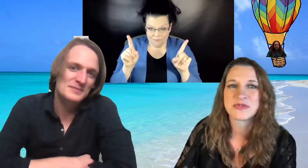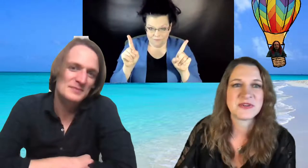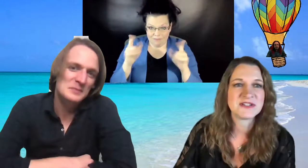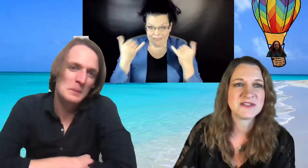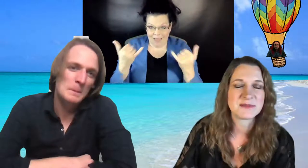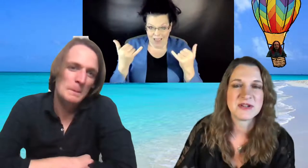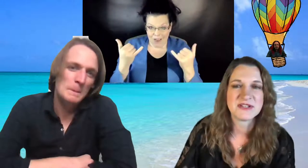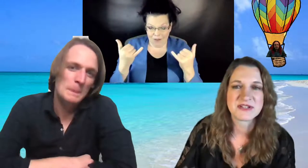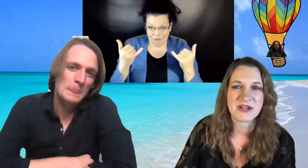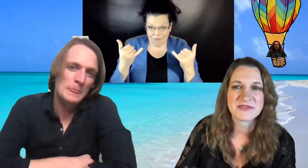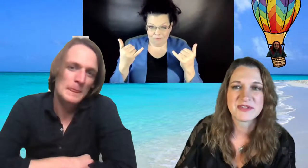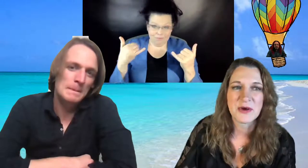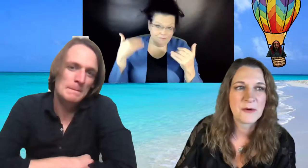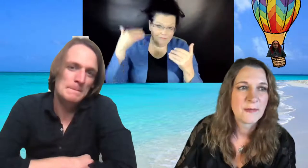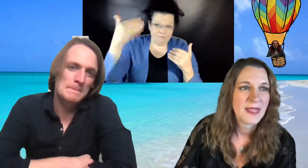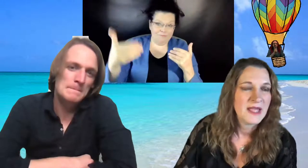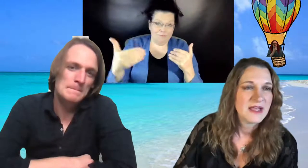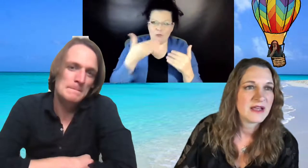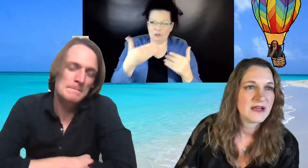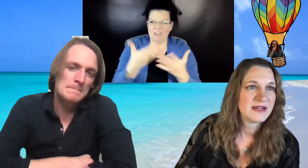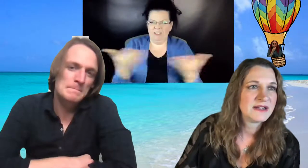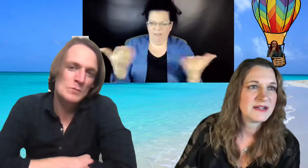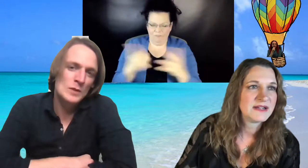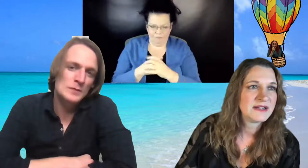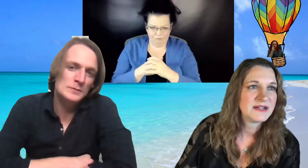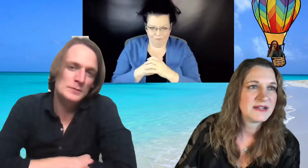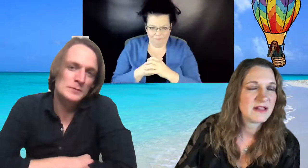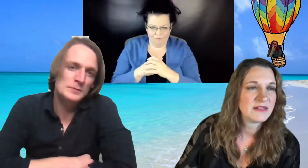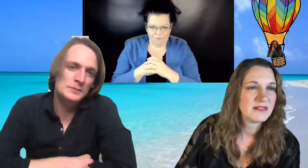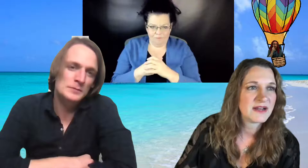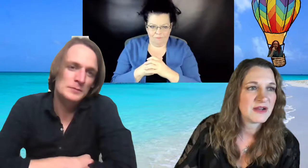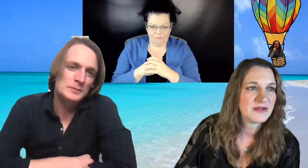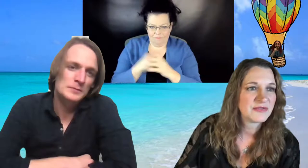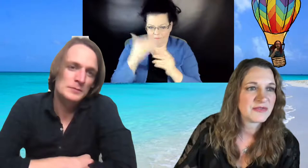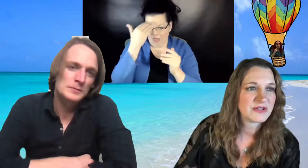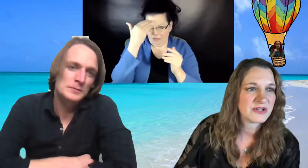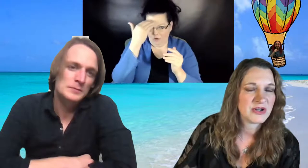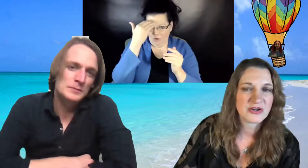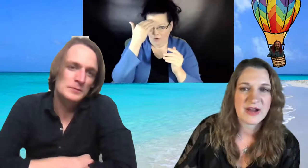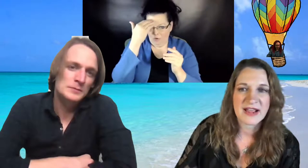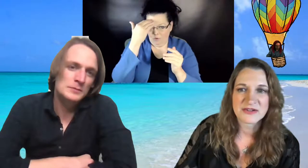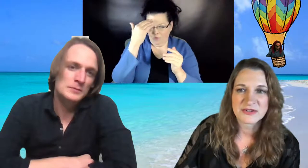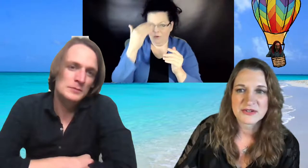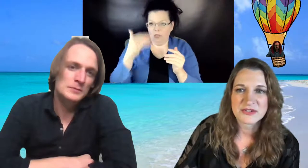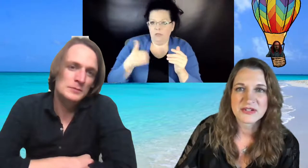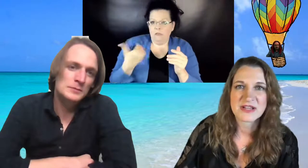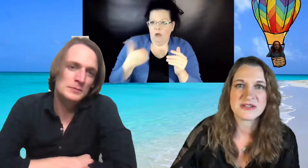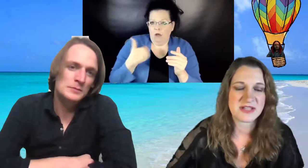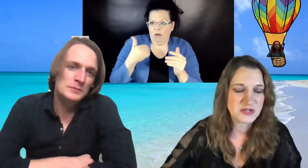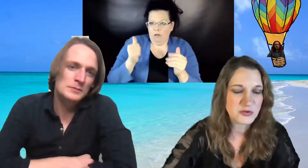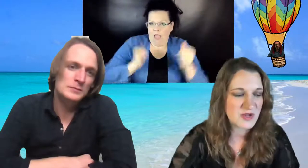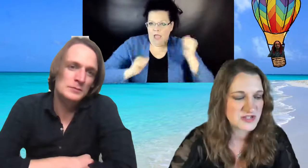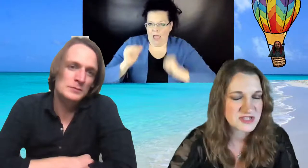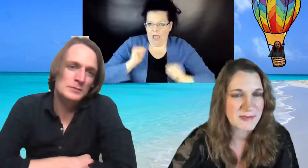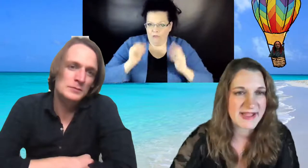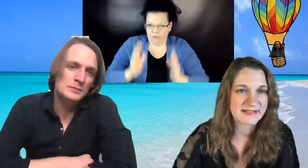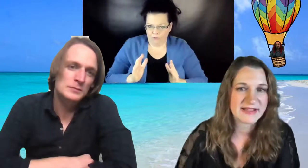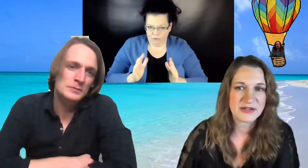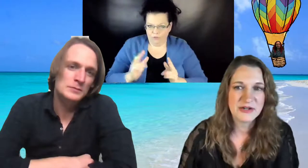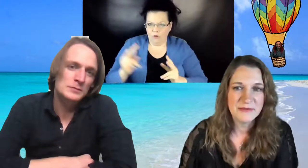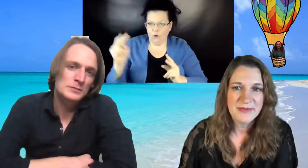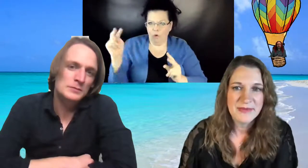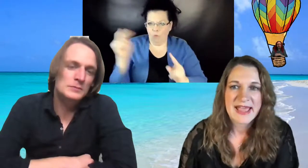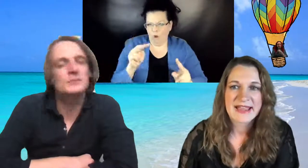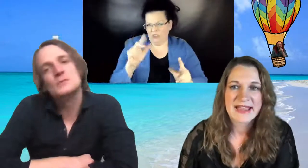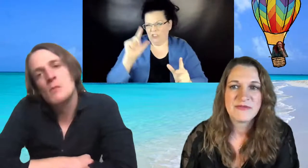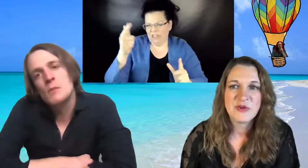jump straight to some good stuff. So I know that a lot of younger actors, they do watch this back